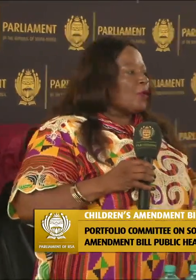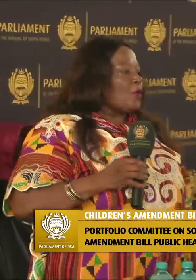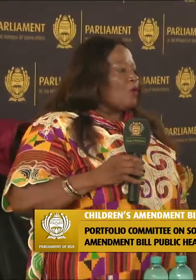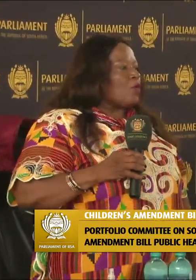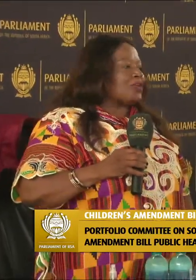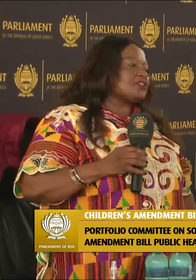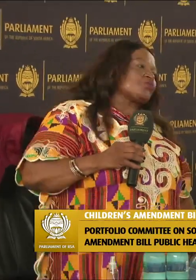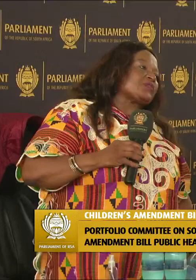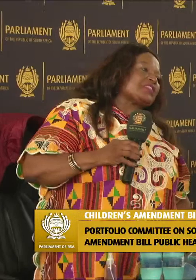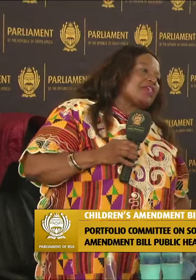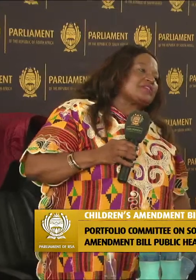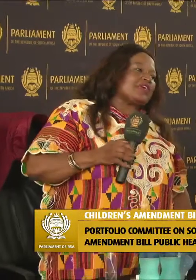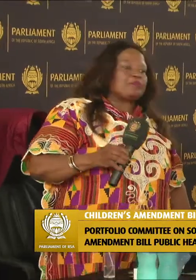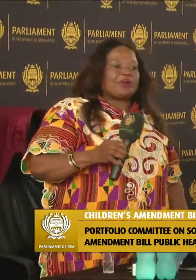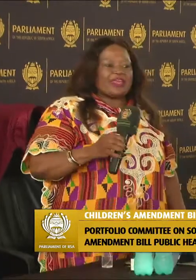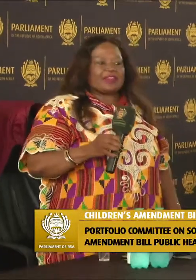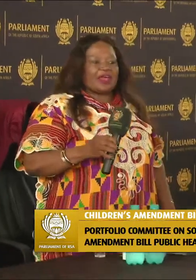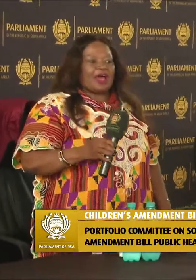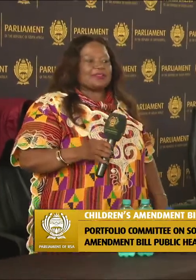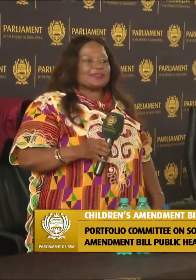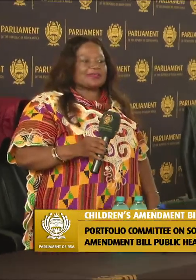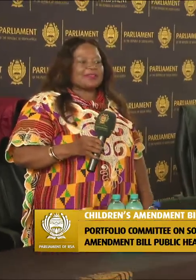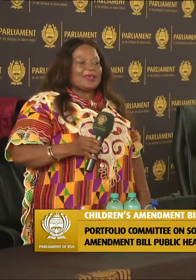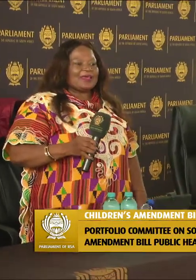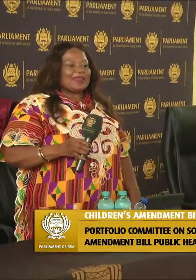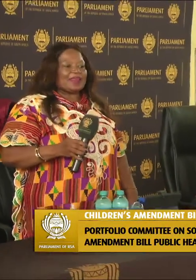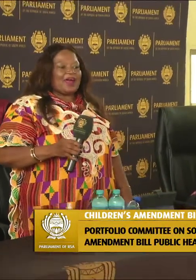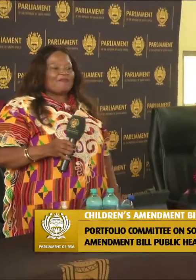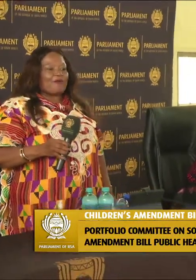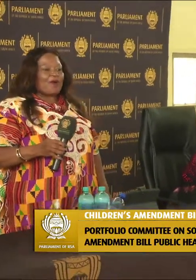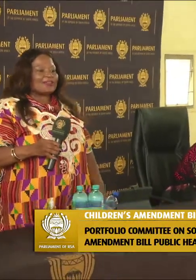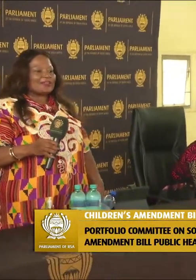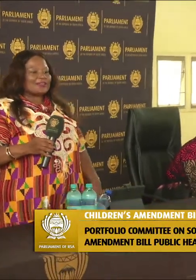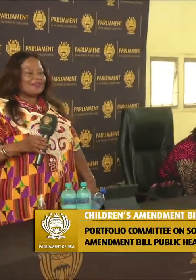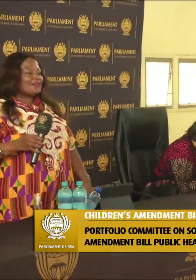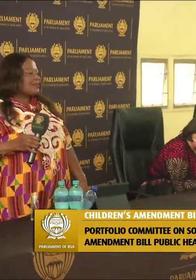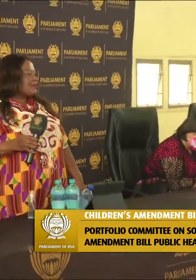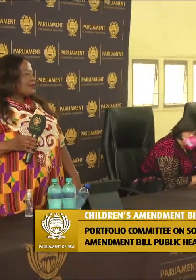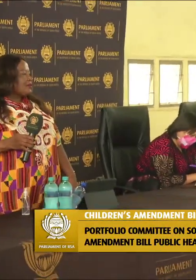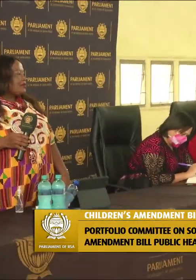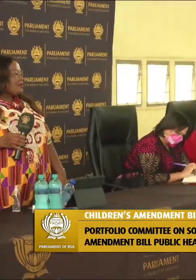izandla uma Who wants to ninokuthile start nifuna and ukusho. break the ice can come forward.